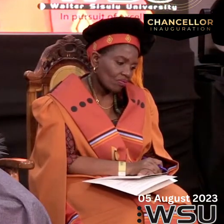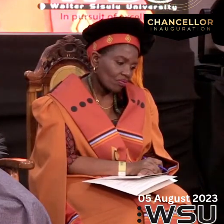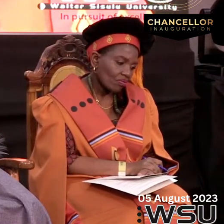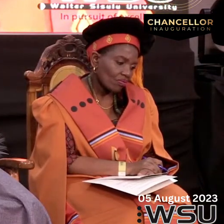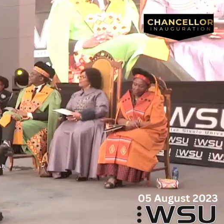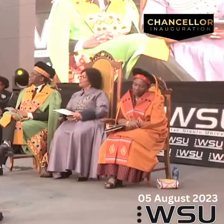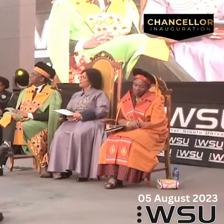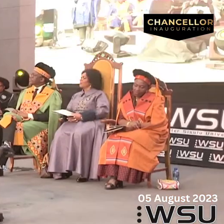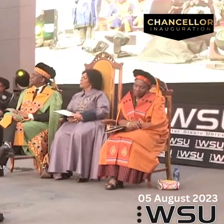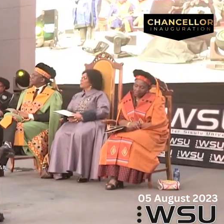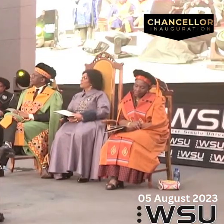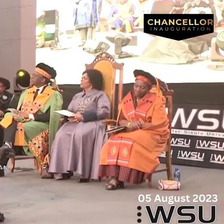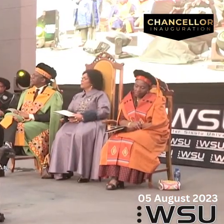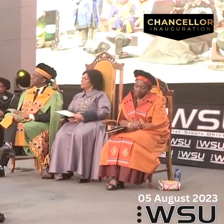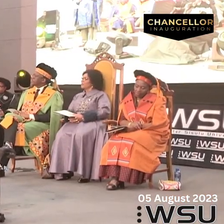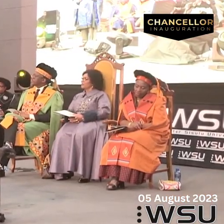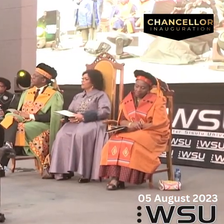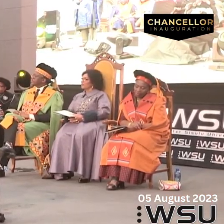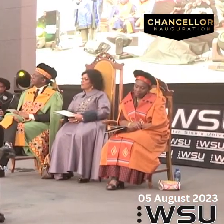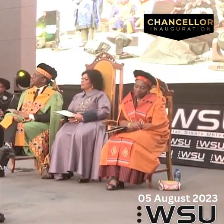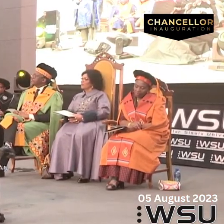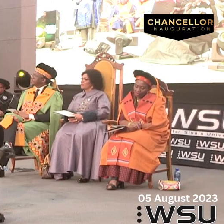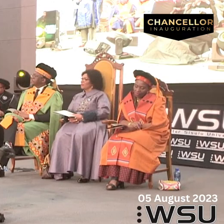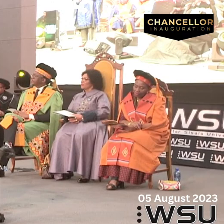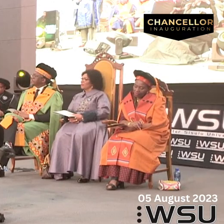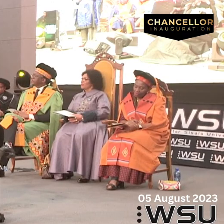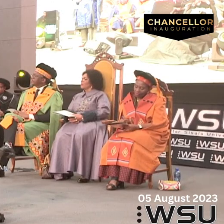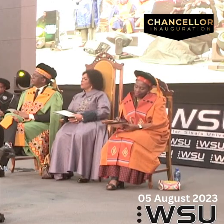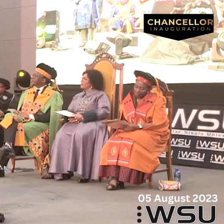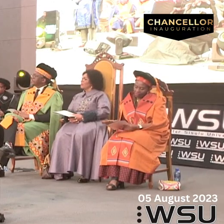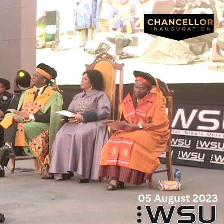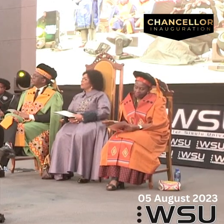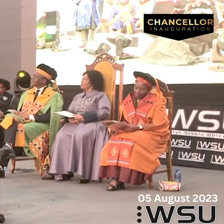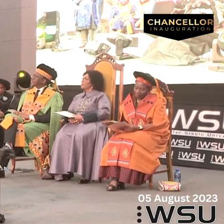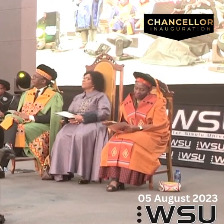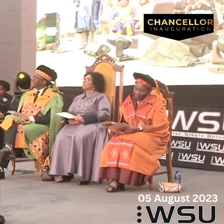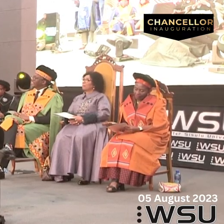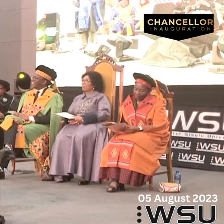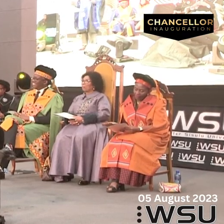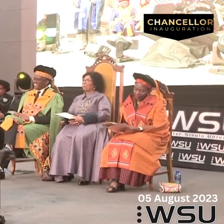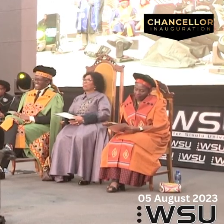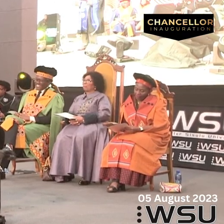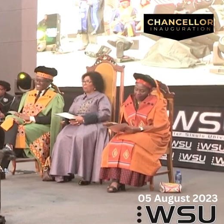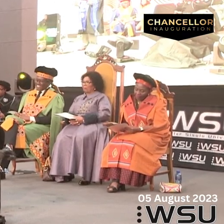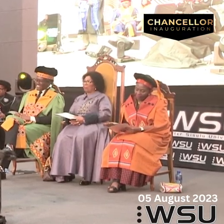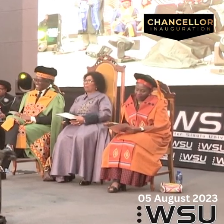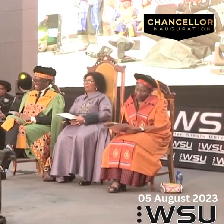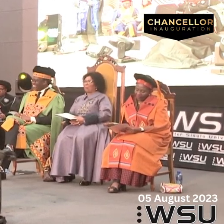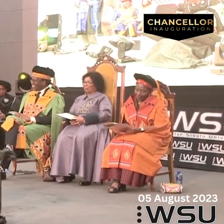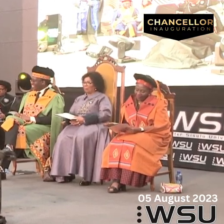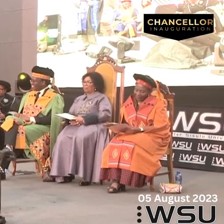to run this institution. Ngezandla ezingenamlaza.